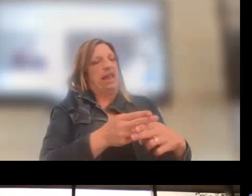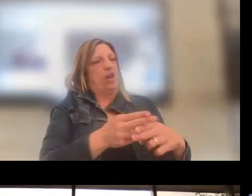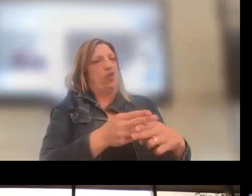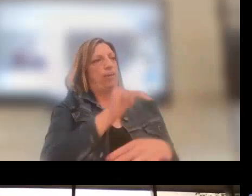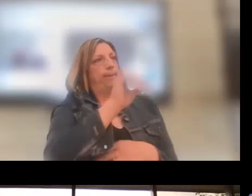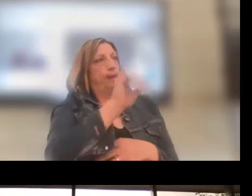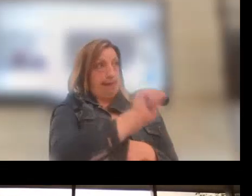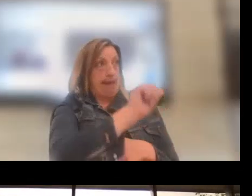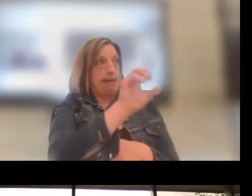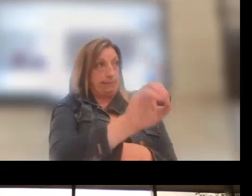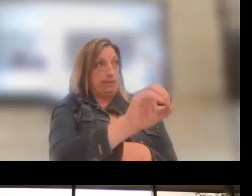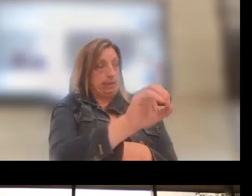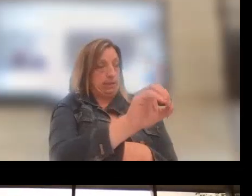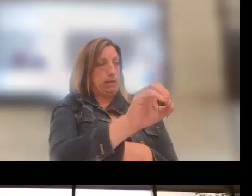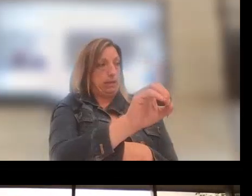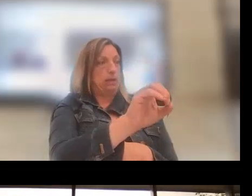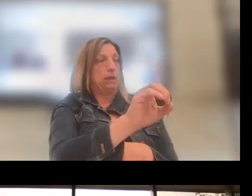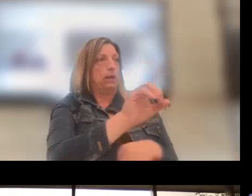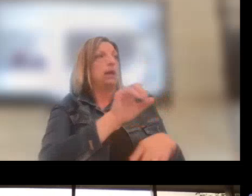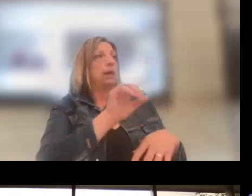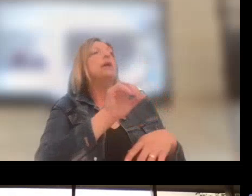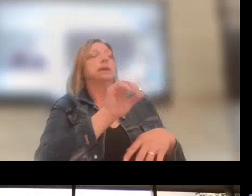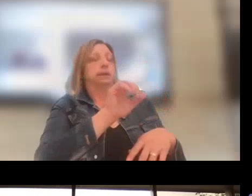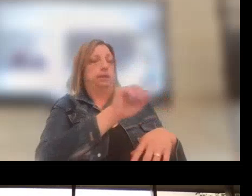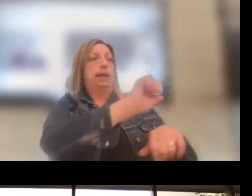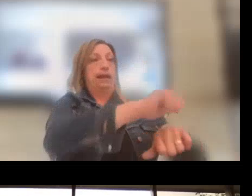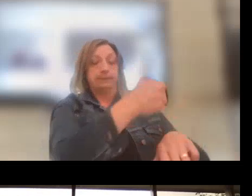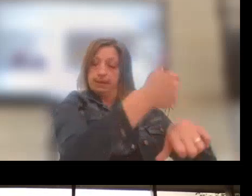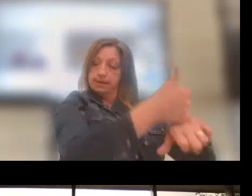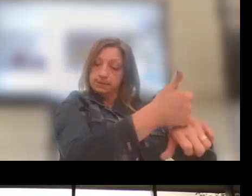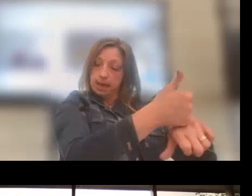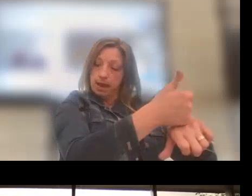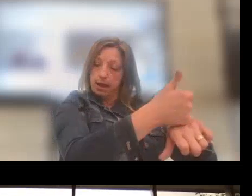is helping us as interim athletic director.